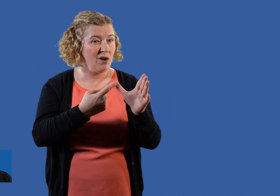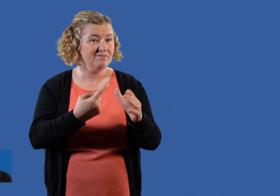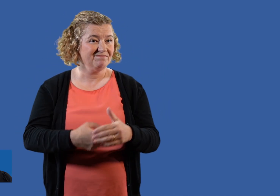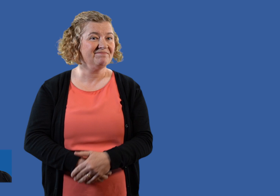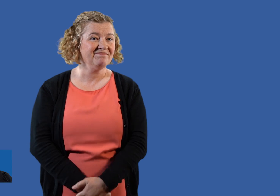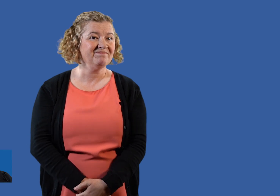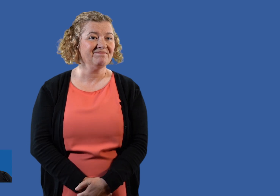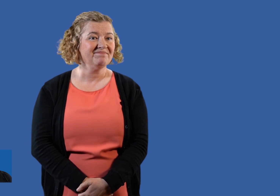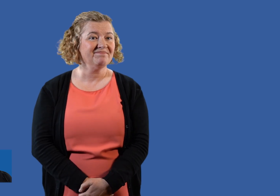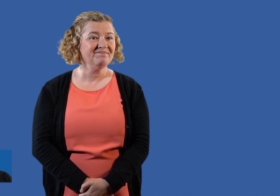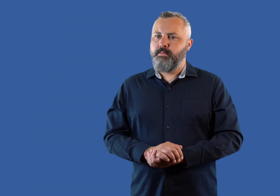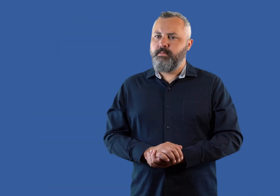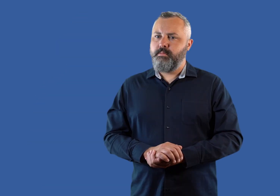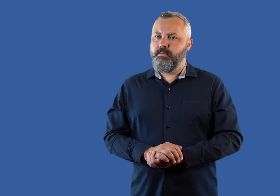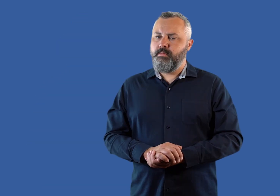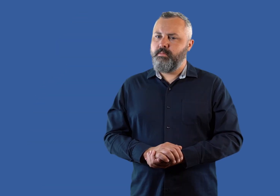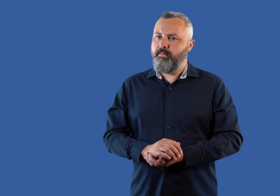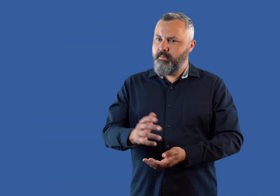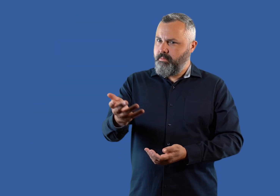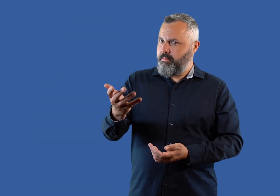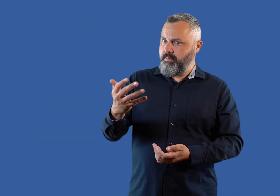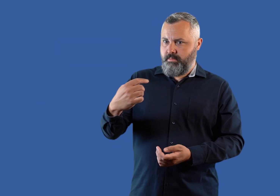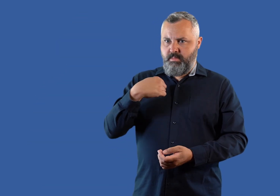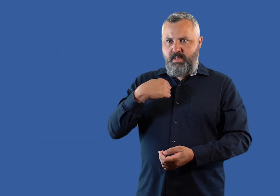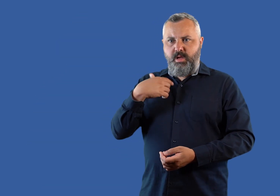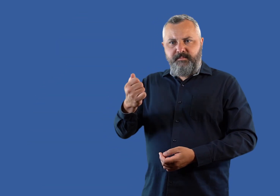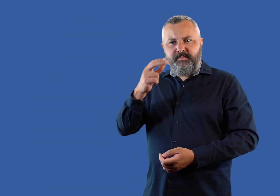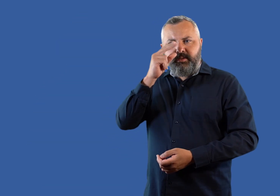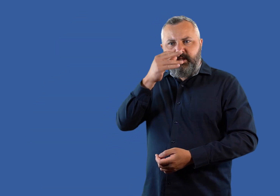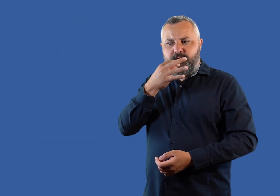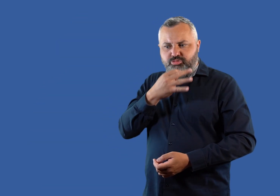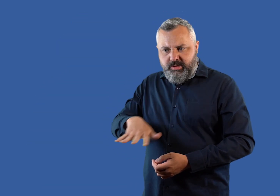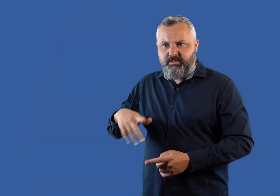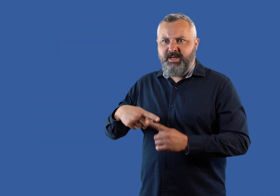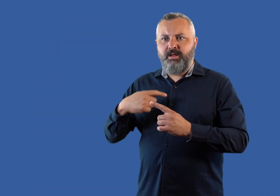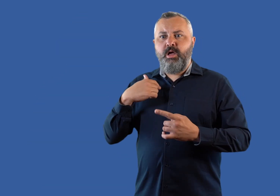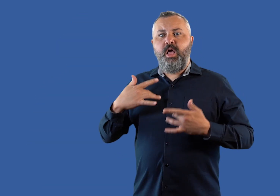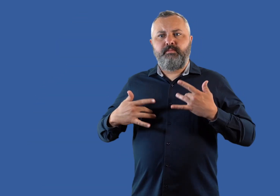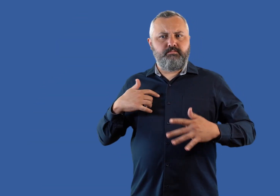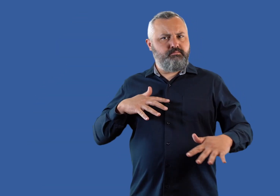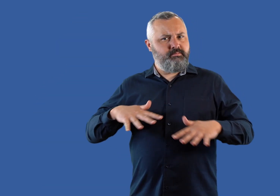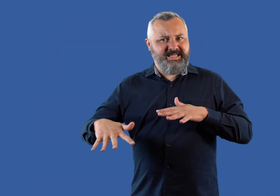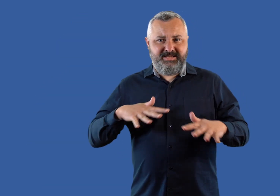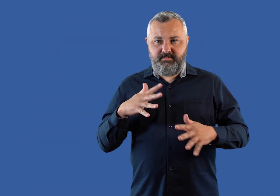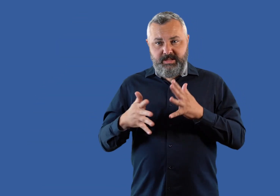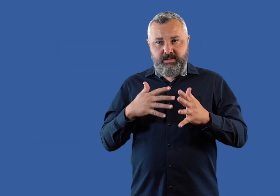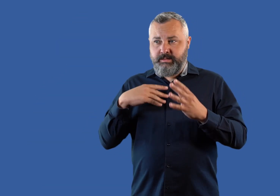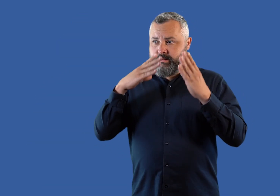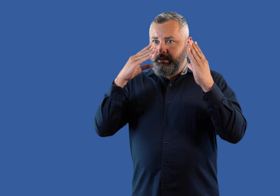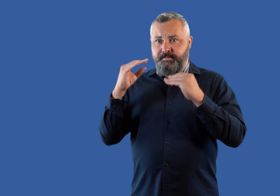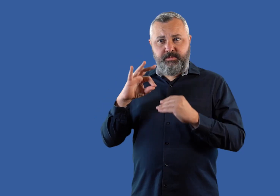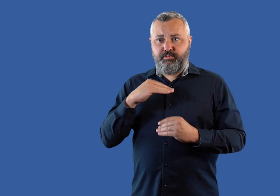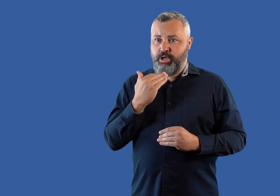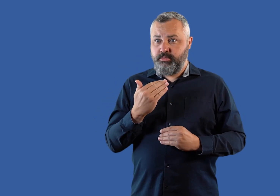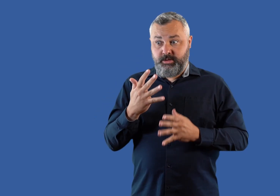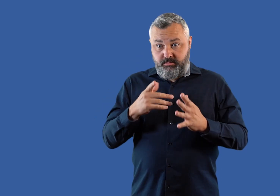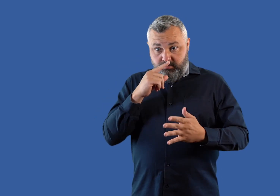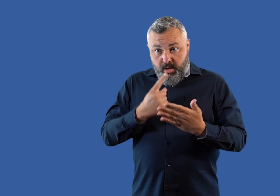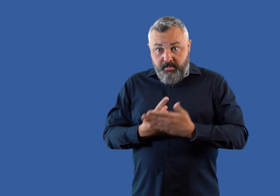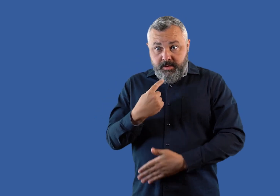or alcohol. I have young children and lead a very busy life. Often I don't get much sleep. Can this happen to